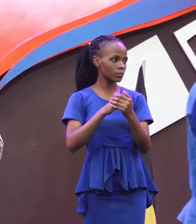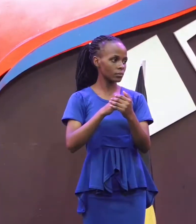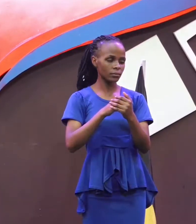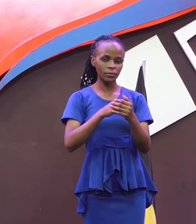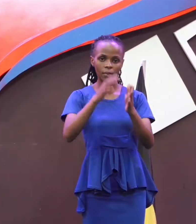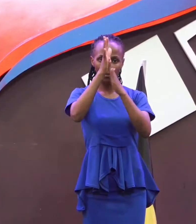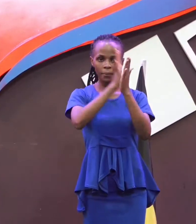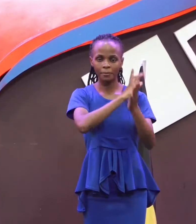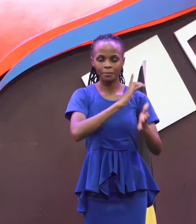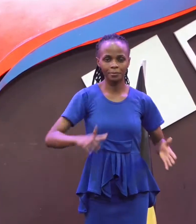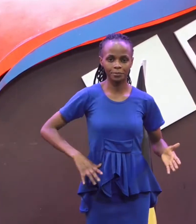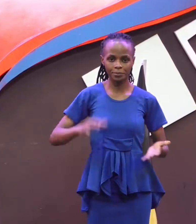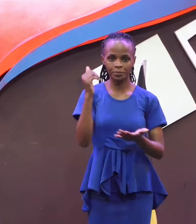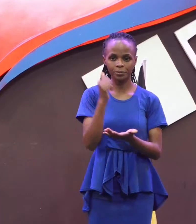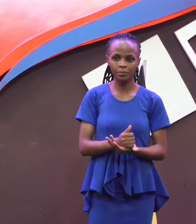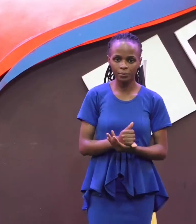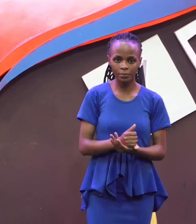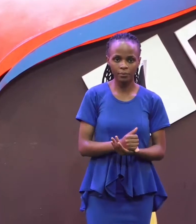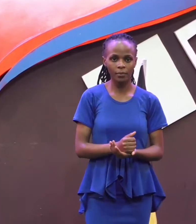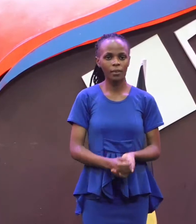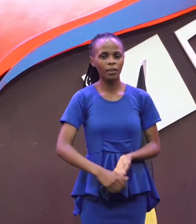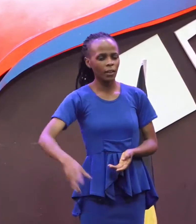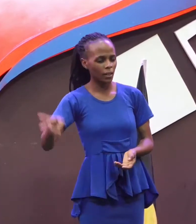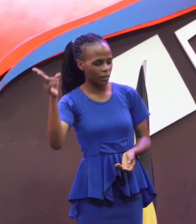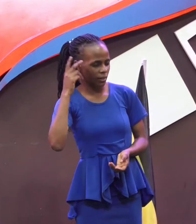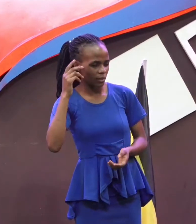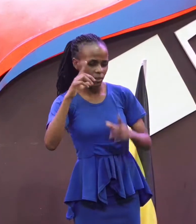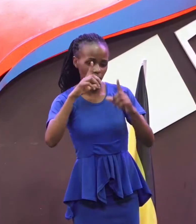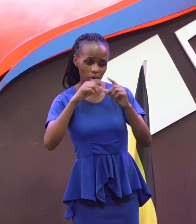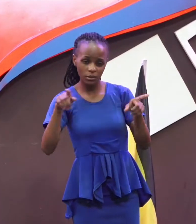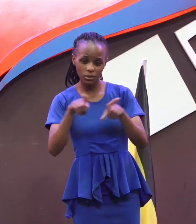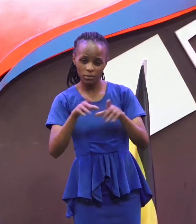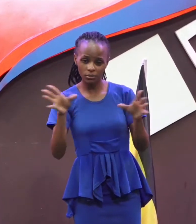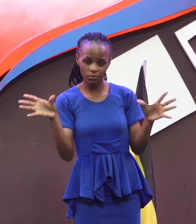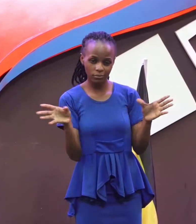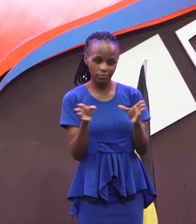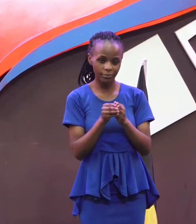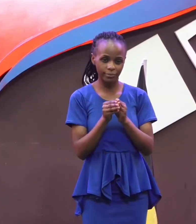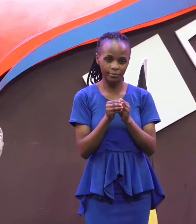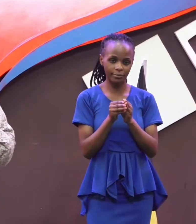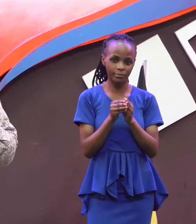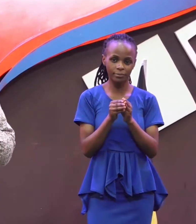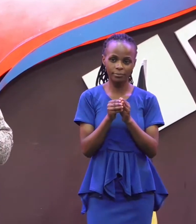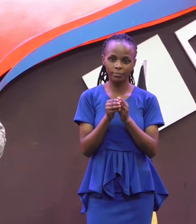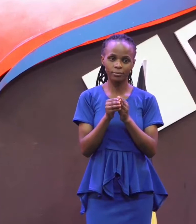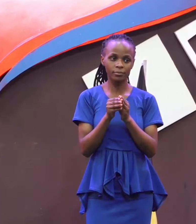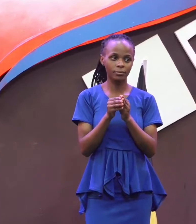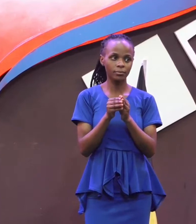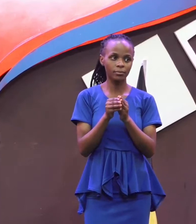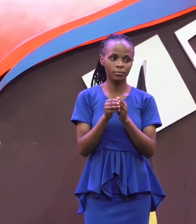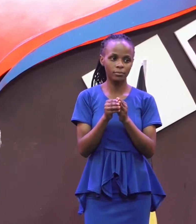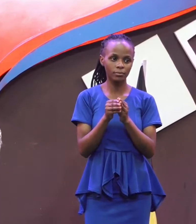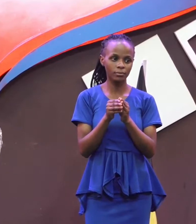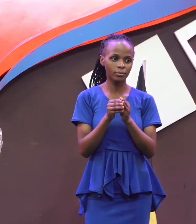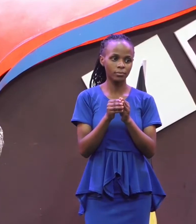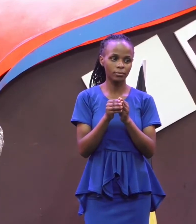Erinnya lya Mukama lyebazibwe. Praise be to the name of the Lord. Listen to this as I'm winding up. Those in the machines, you can put on